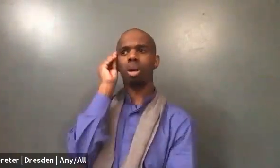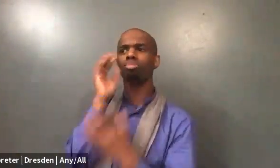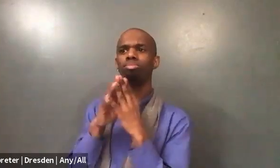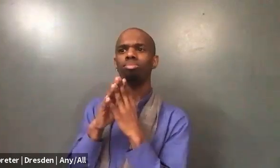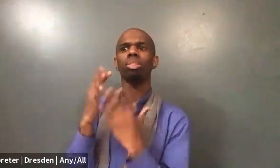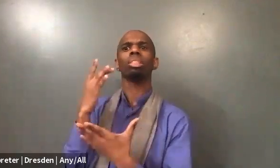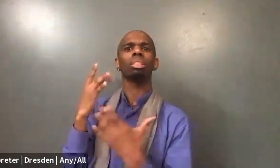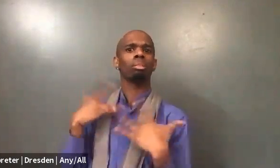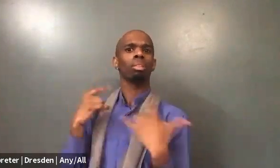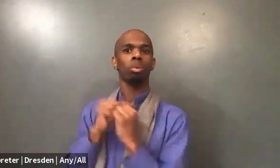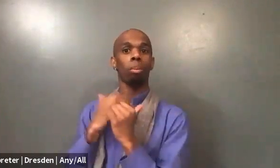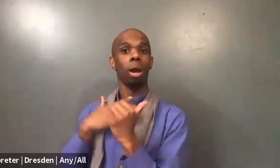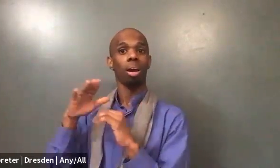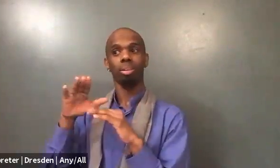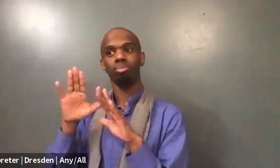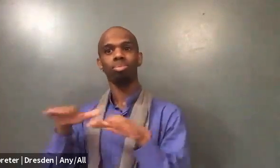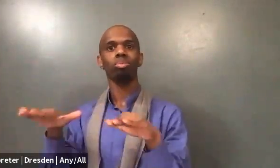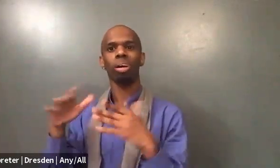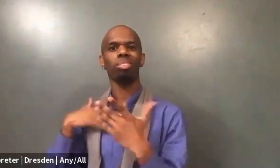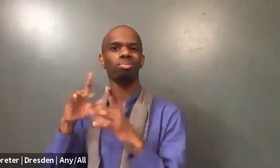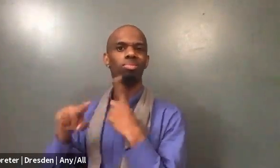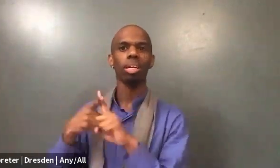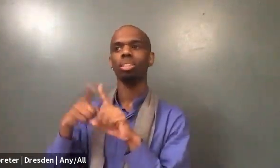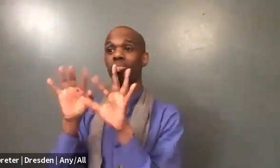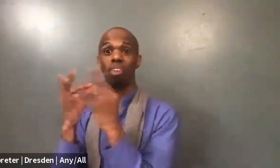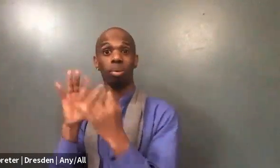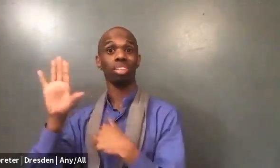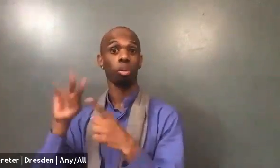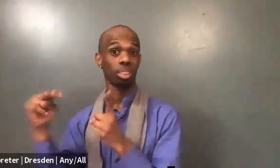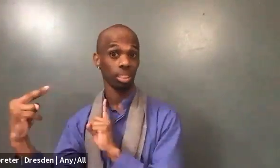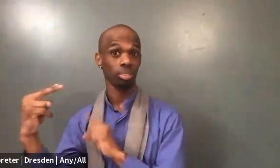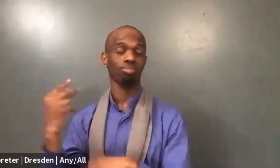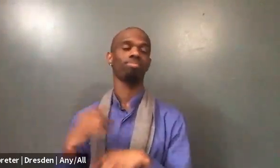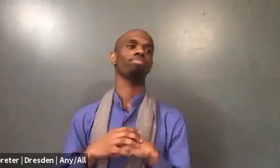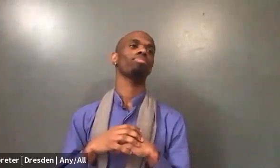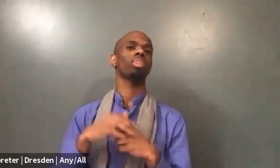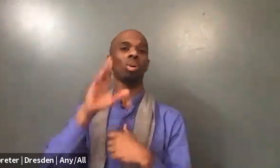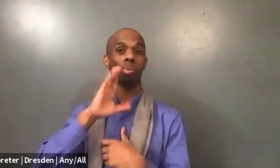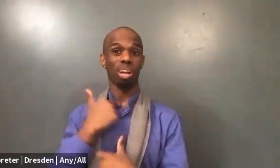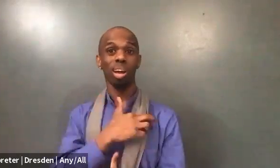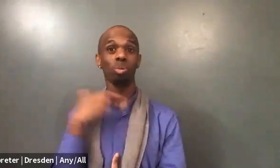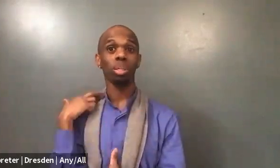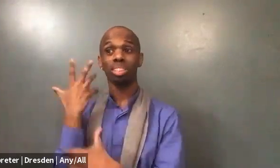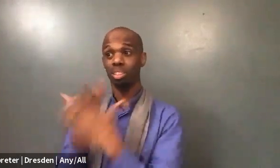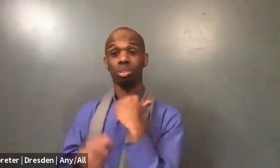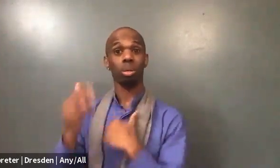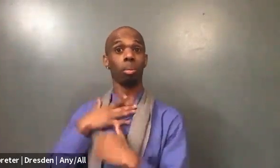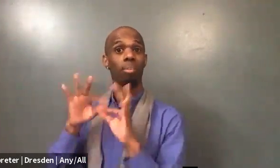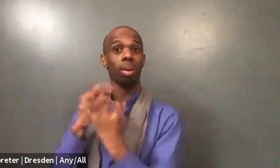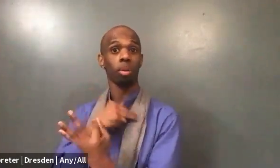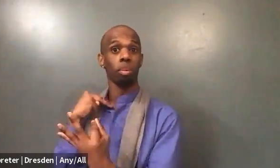of me? And am I going to lose family members'